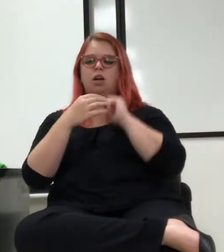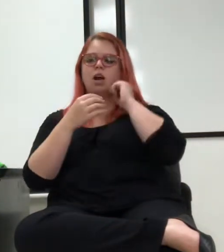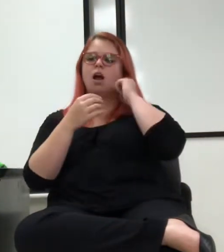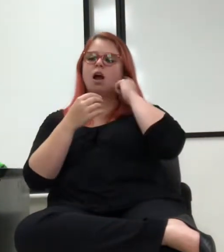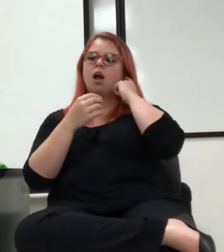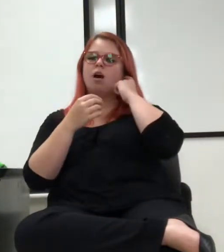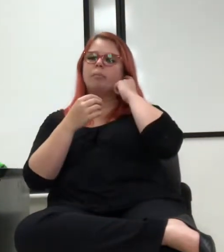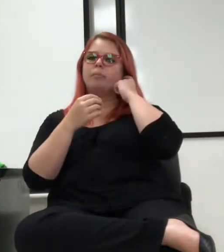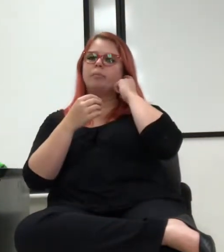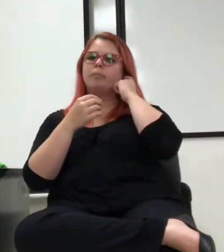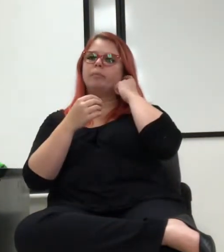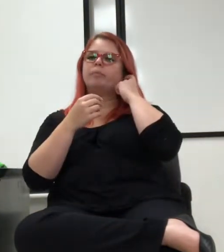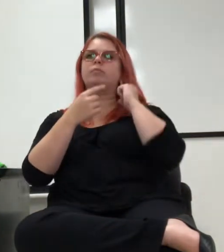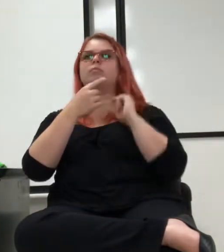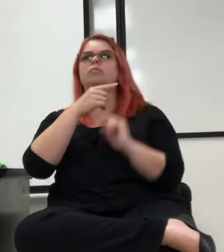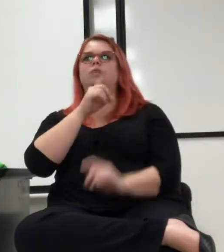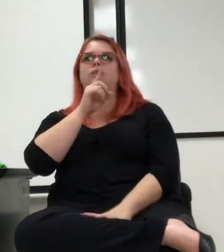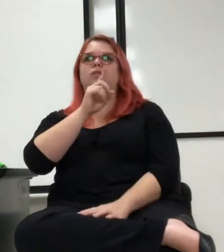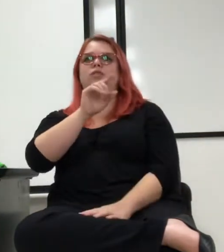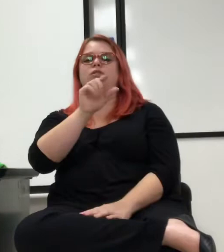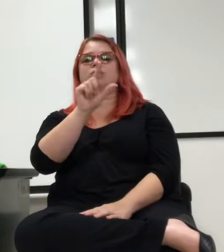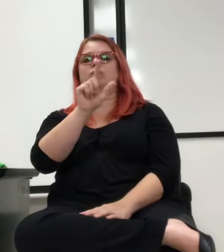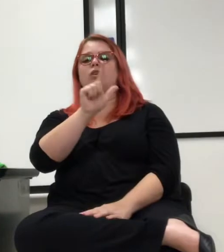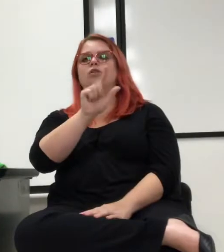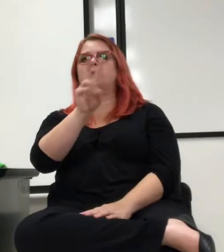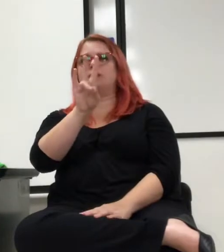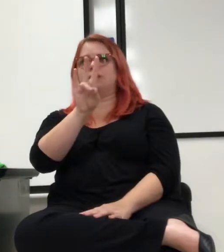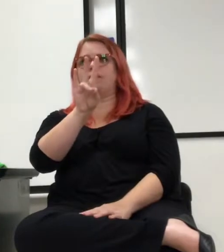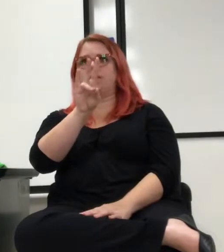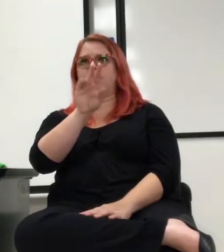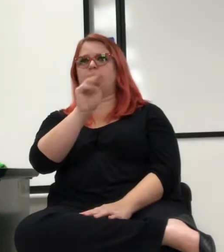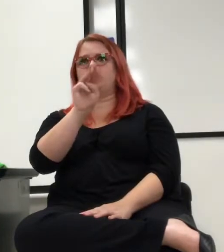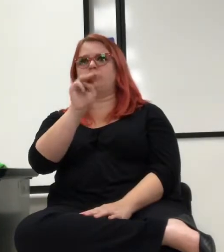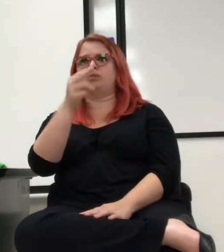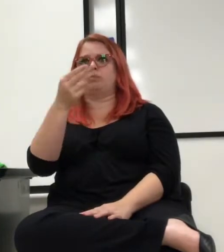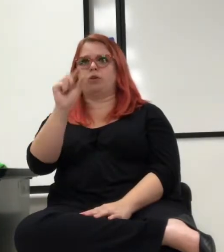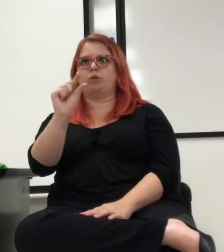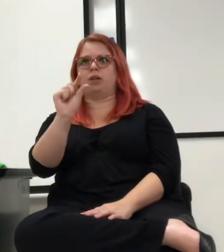it is 27 millimeters of mercury.